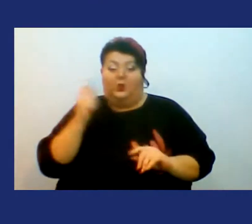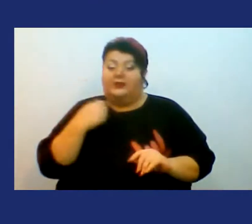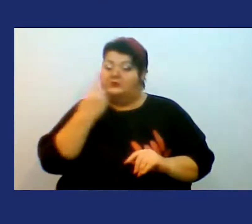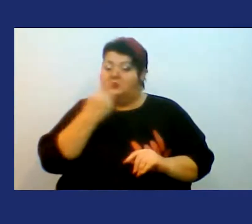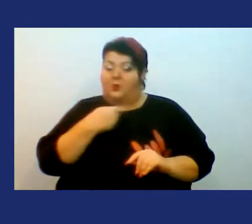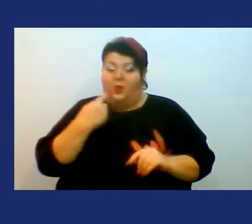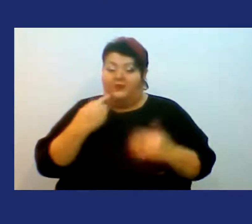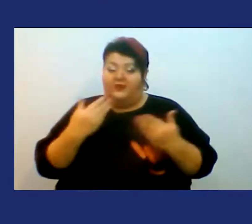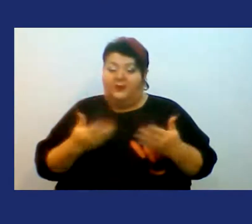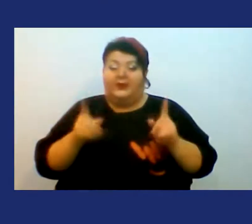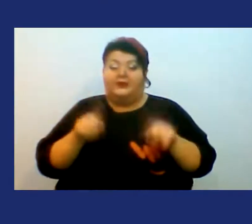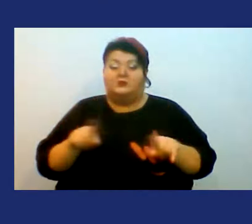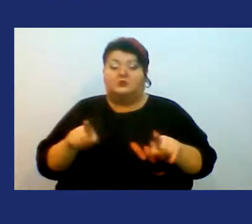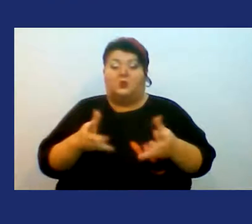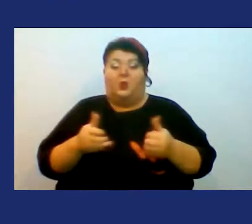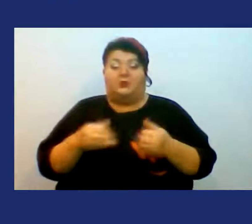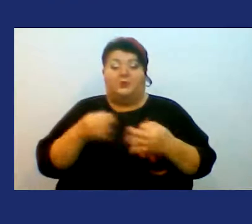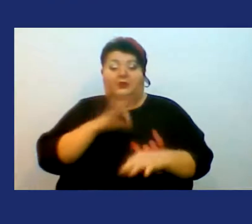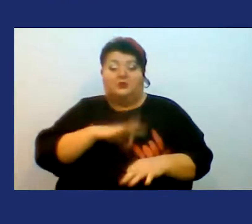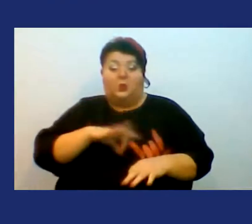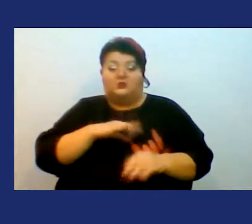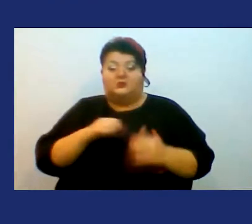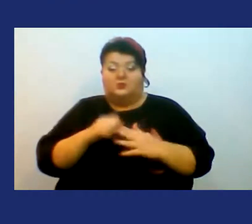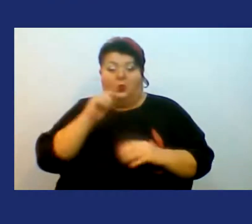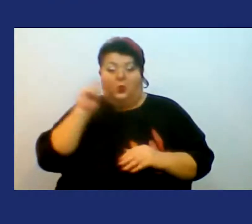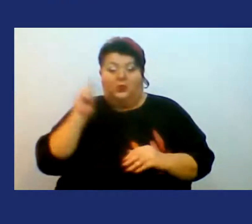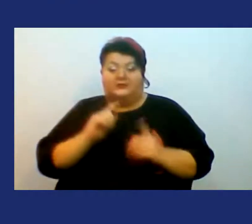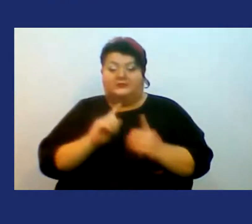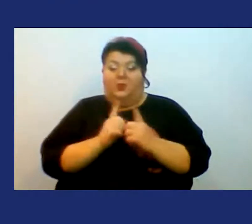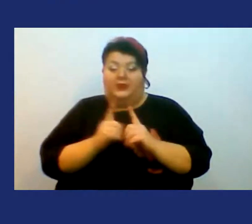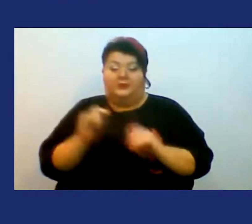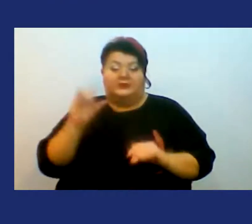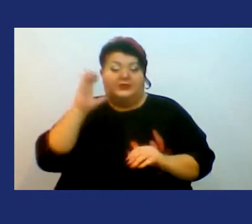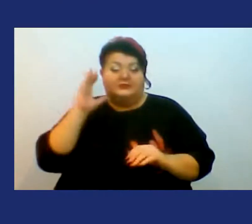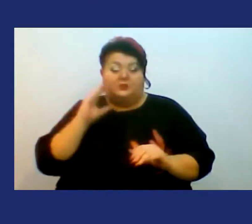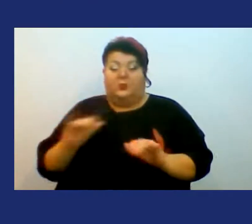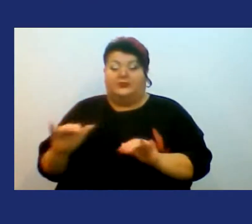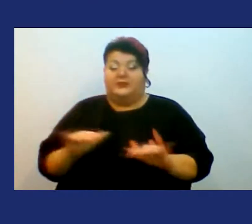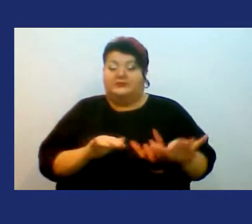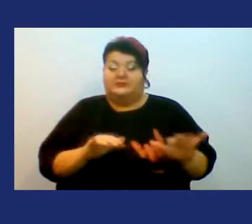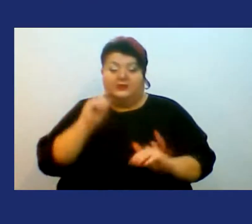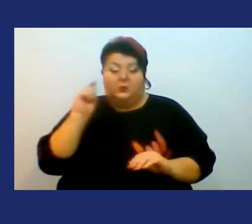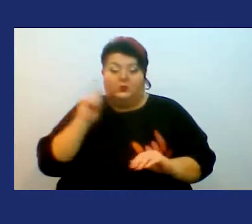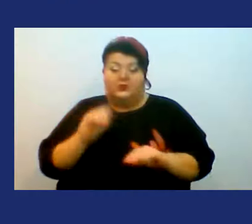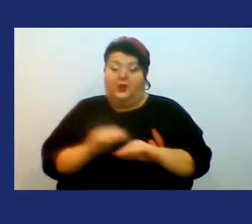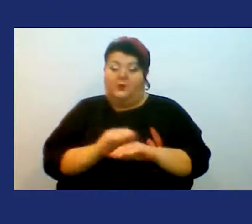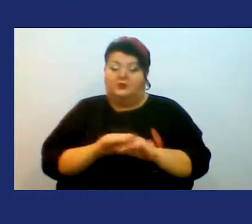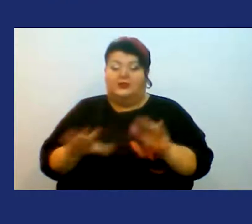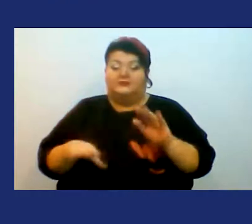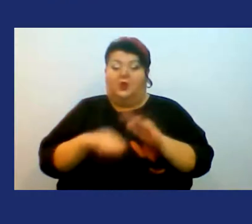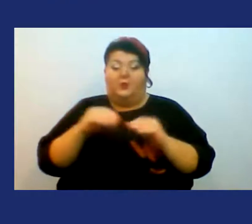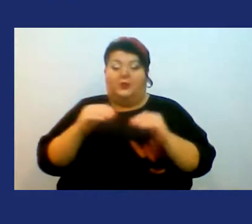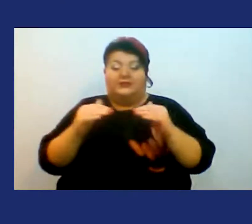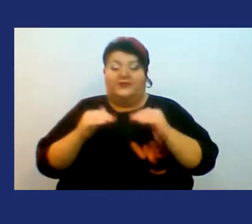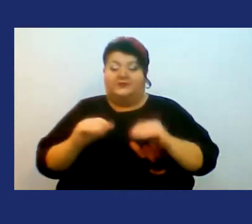we shall inform you that this webinar is provided in both Ukrainian and